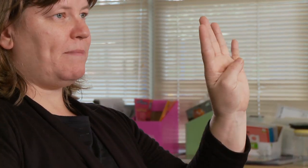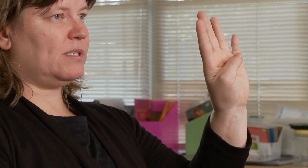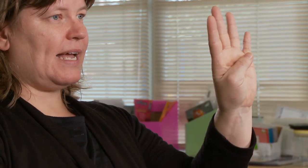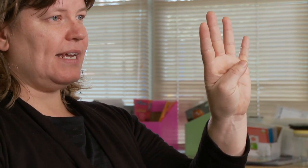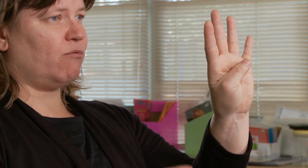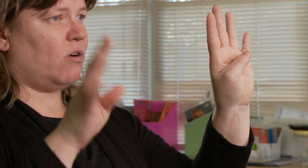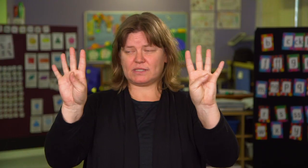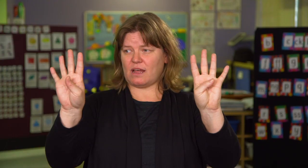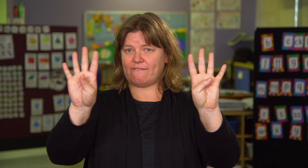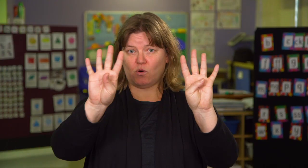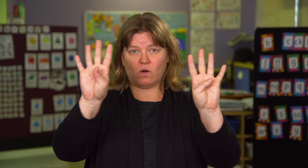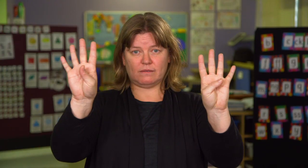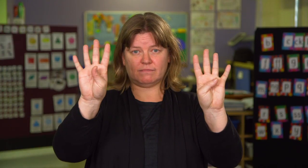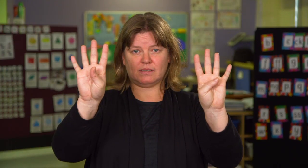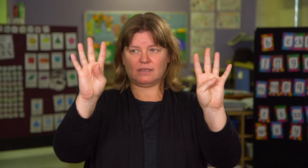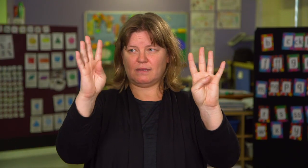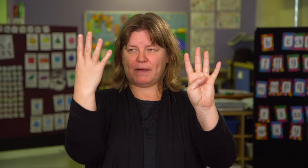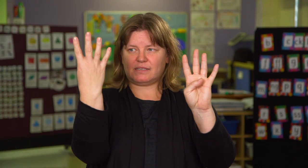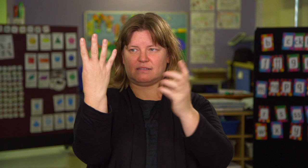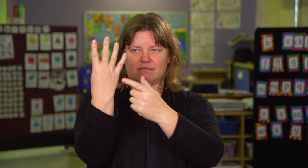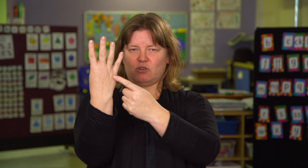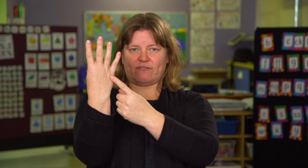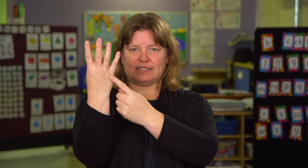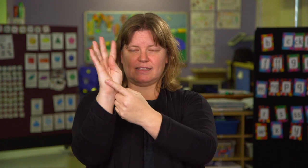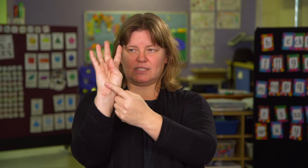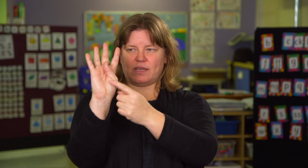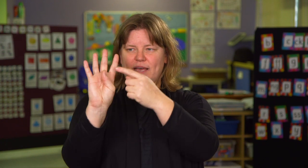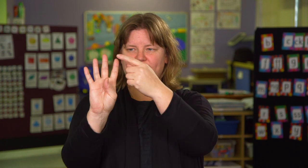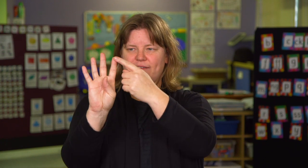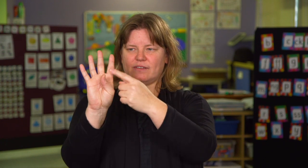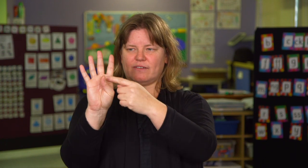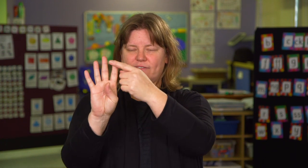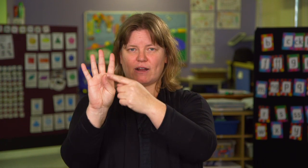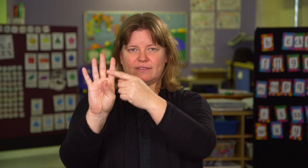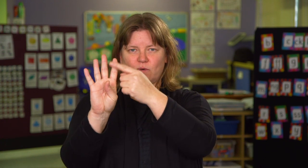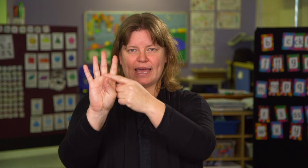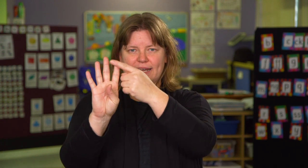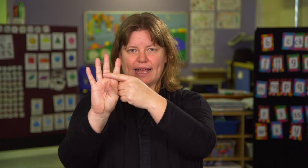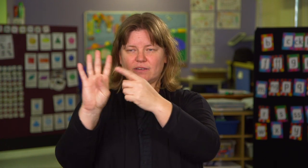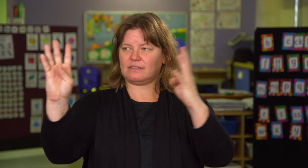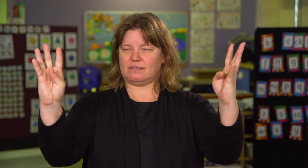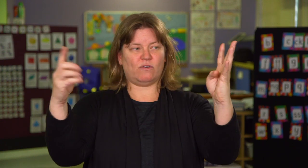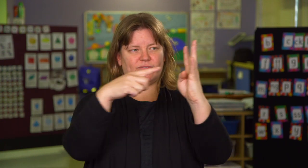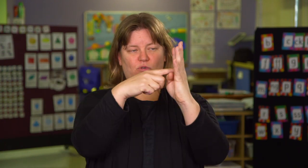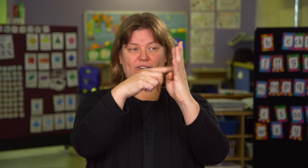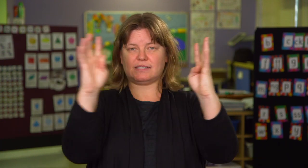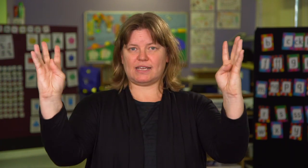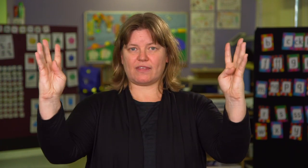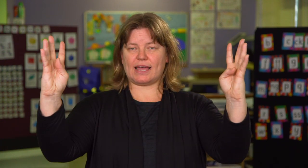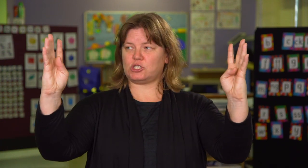people standing in a row. It's like 4, but not facing this way. You have to have the front of your hand out or facing the other hand